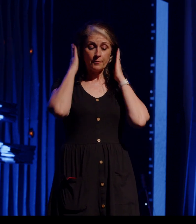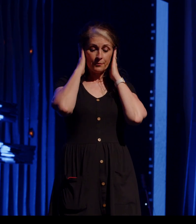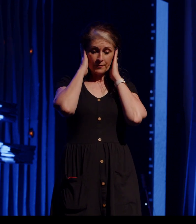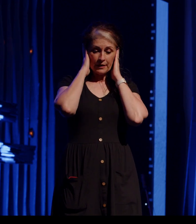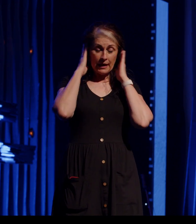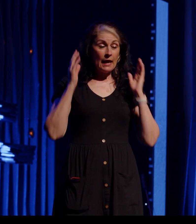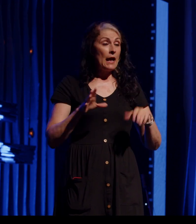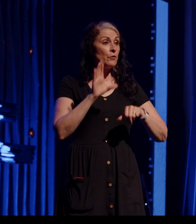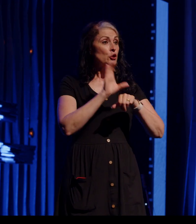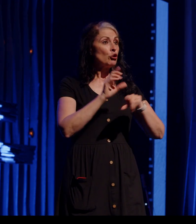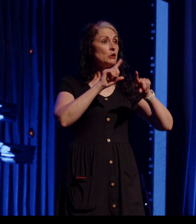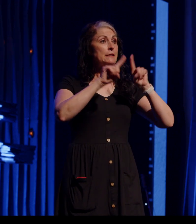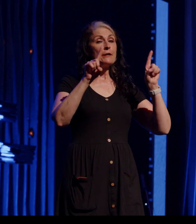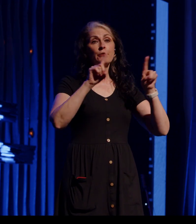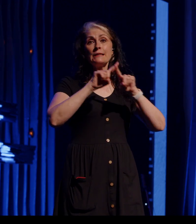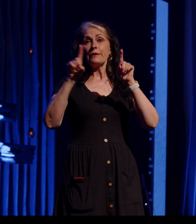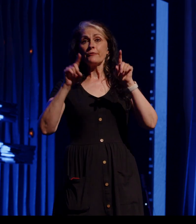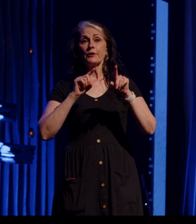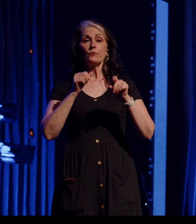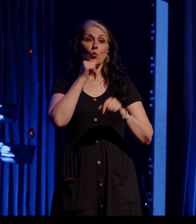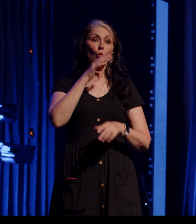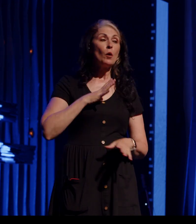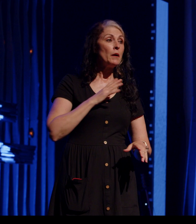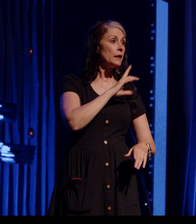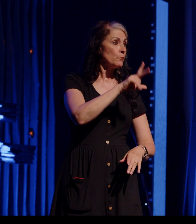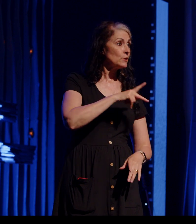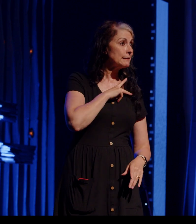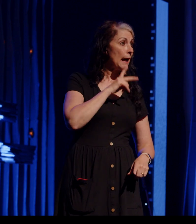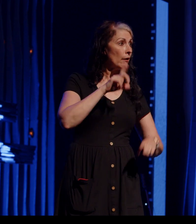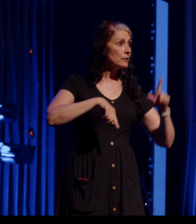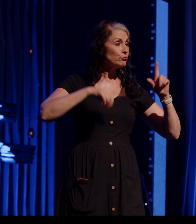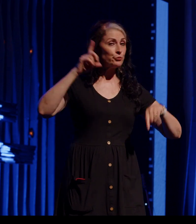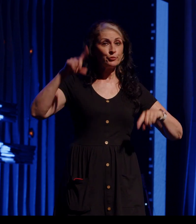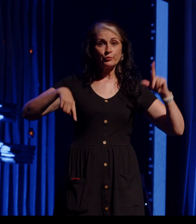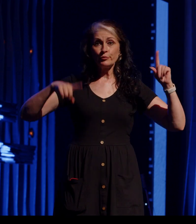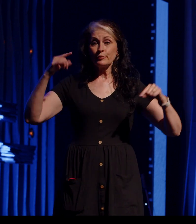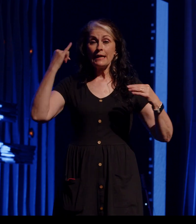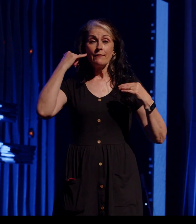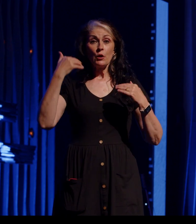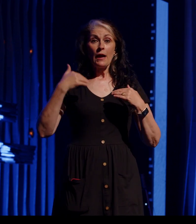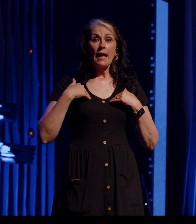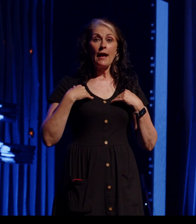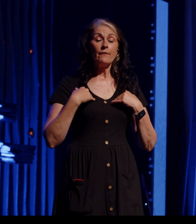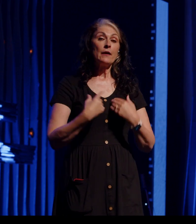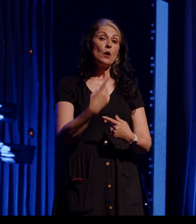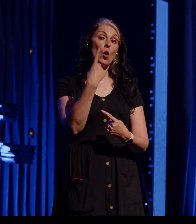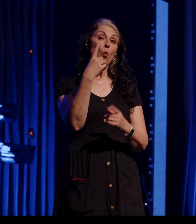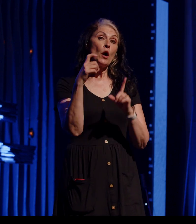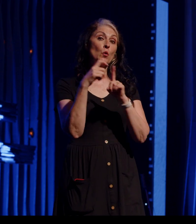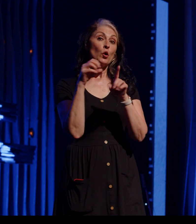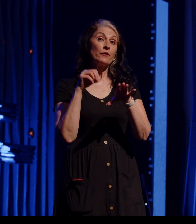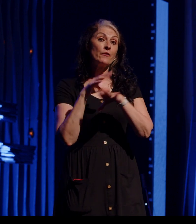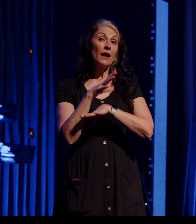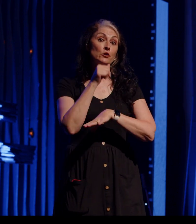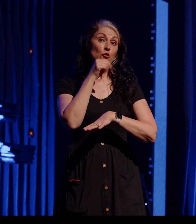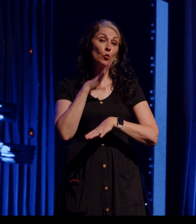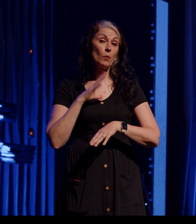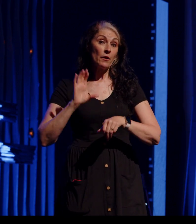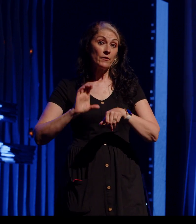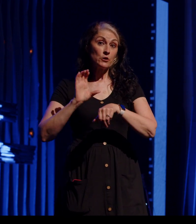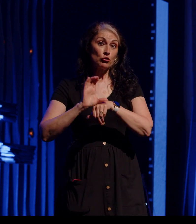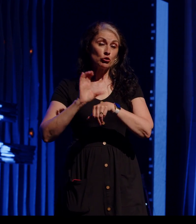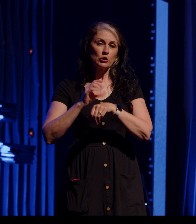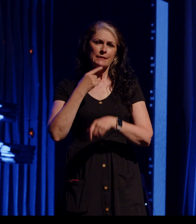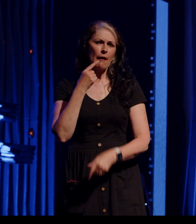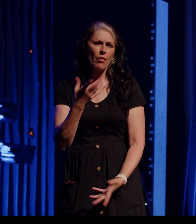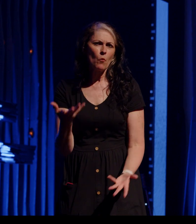of different ladies, different personalities, everything, lots of things different. If you give one word of advice to the women of the Grove, what would you